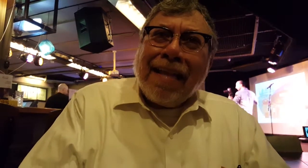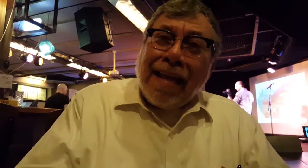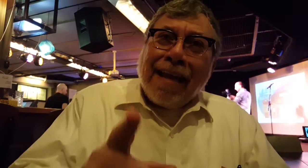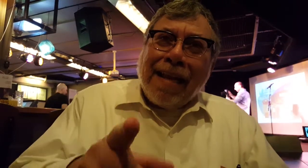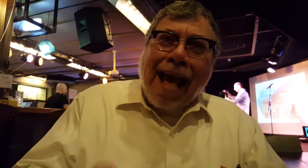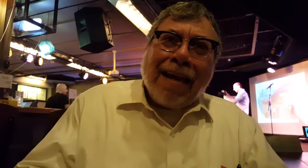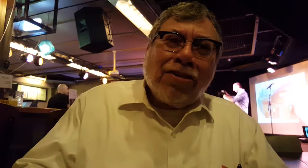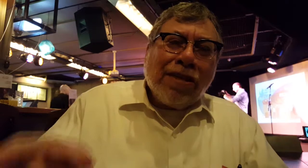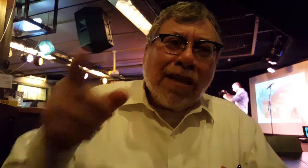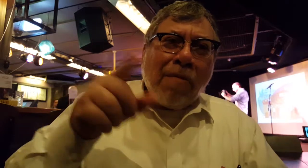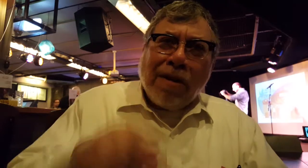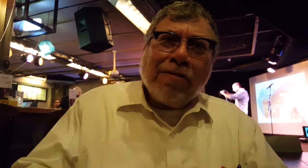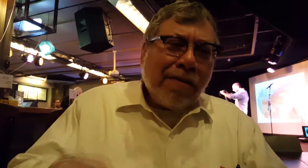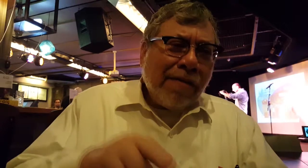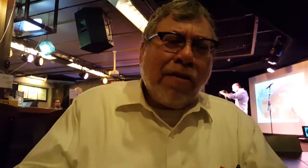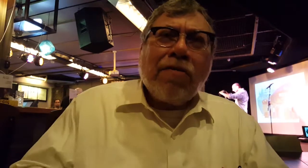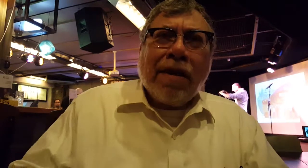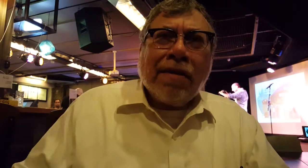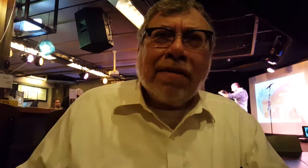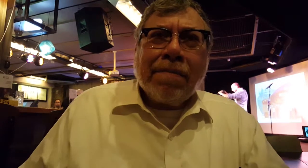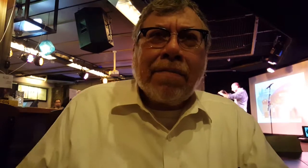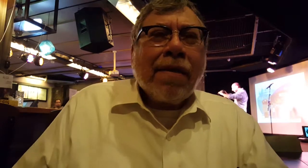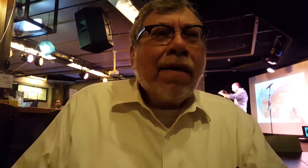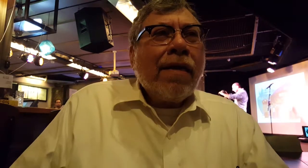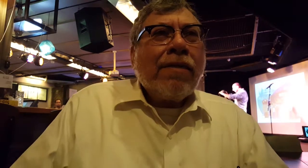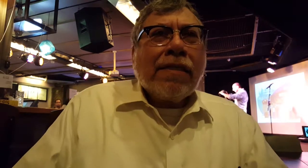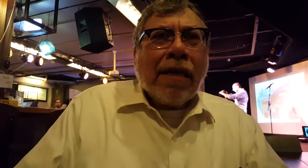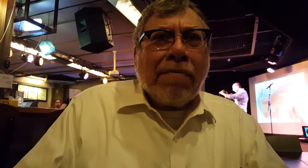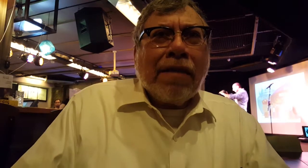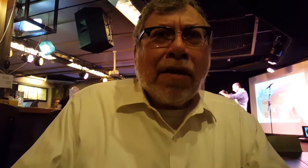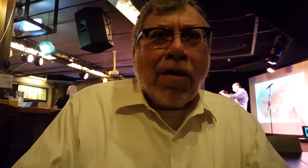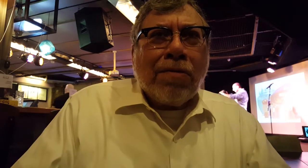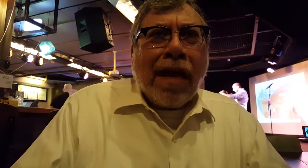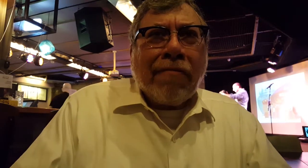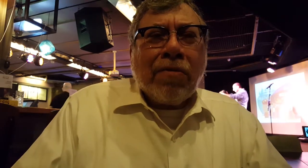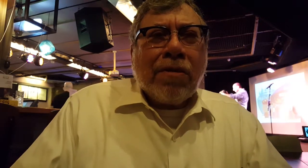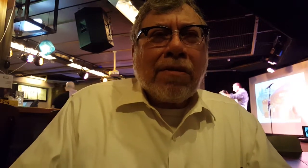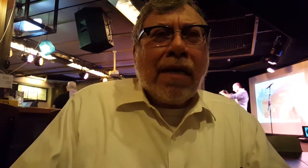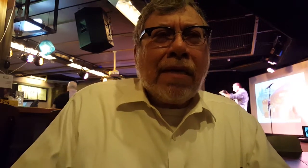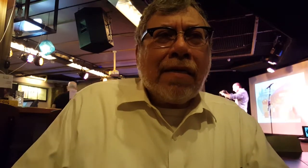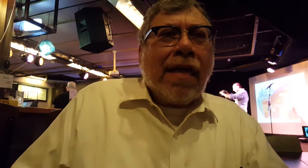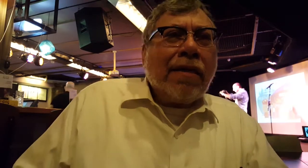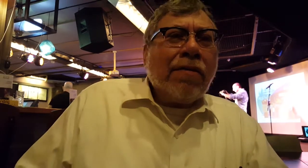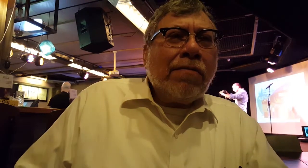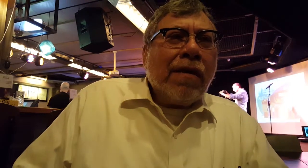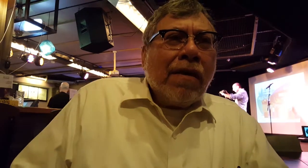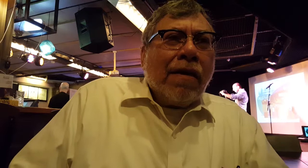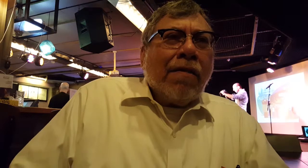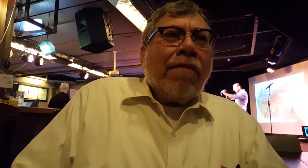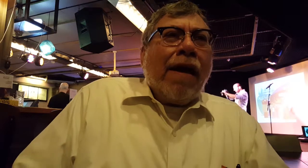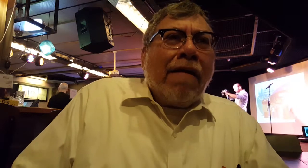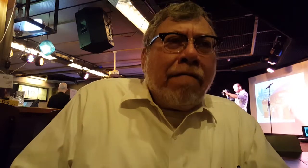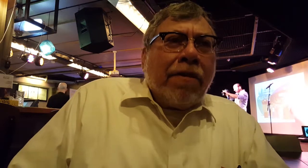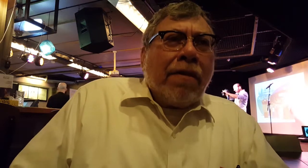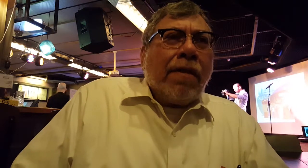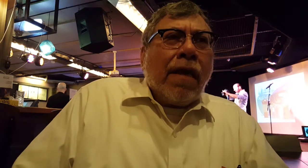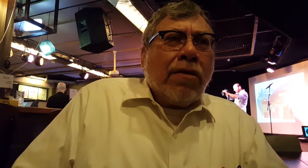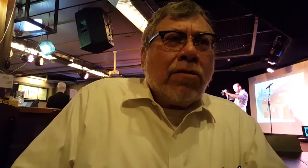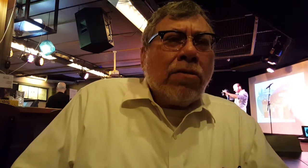And actually, I want to give her credit. She sent me a note afterwards saying, thank you for everything that you do